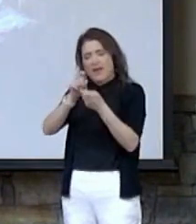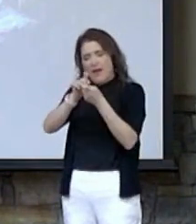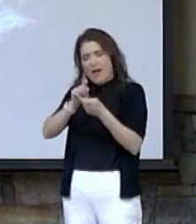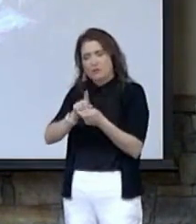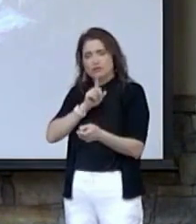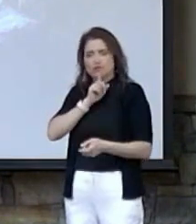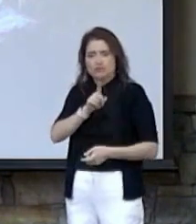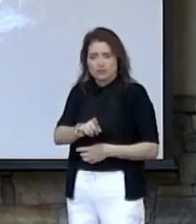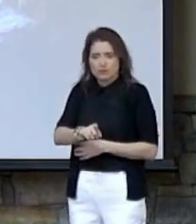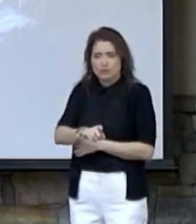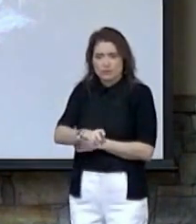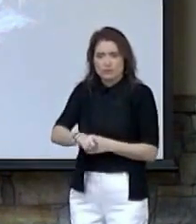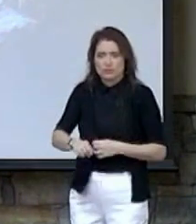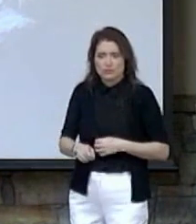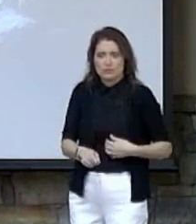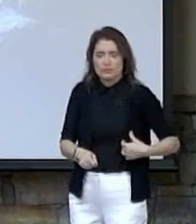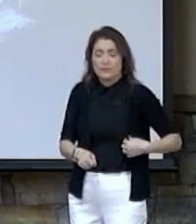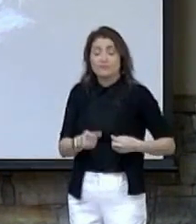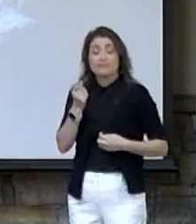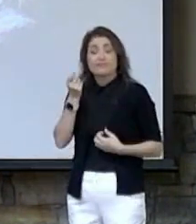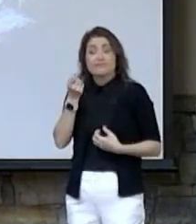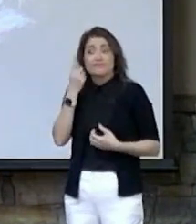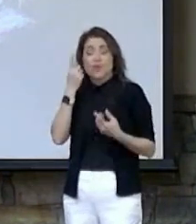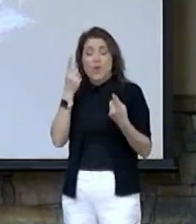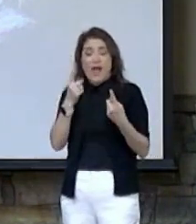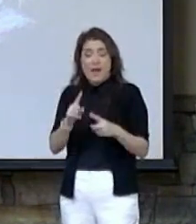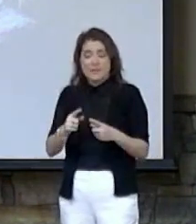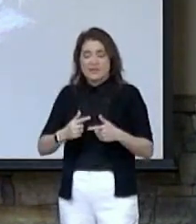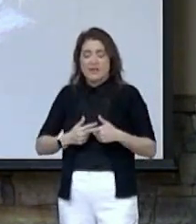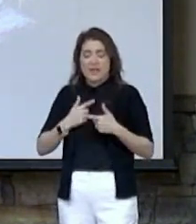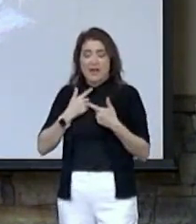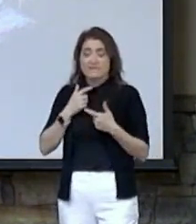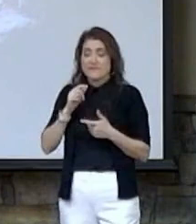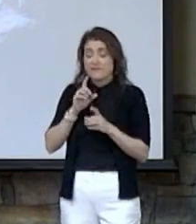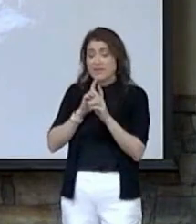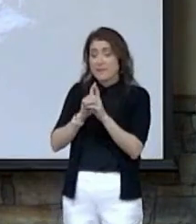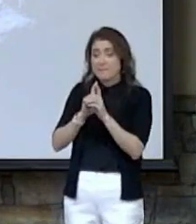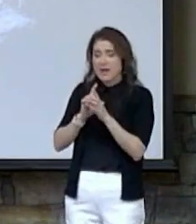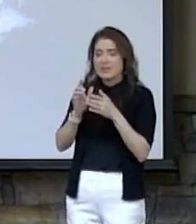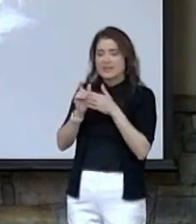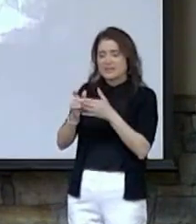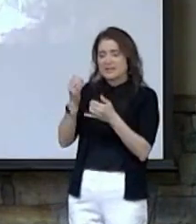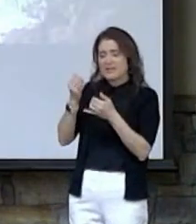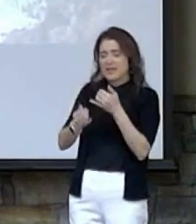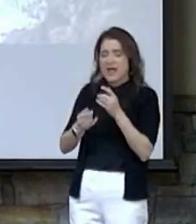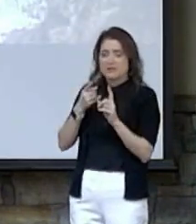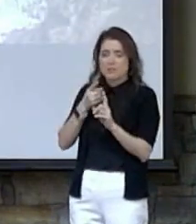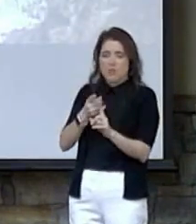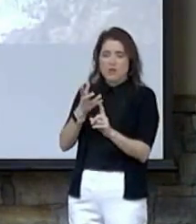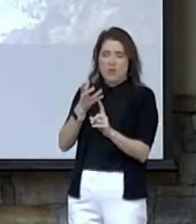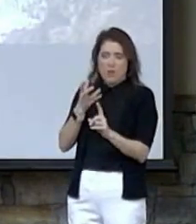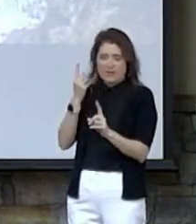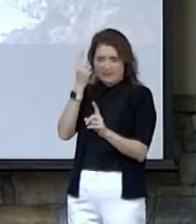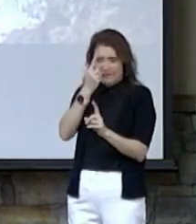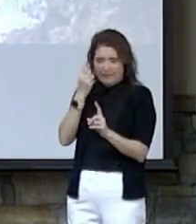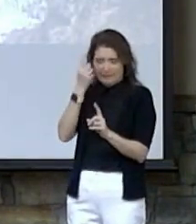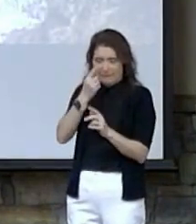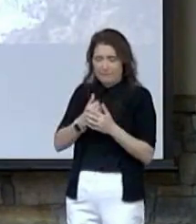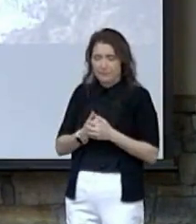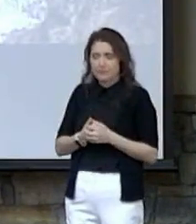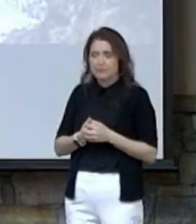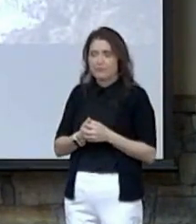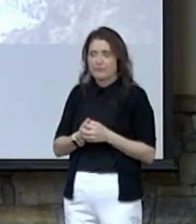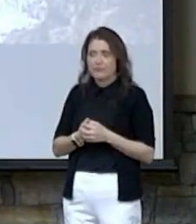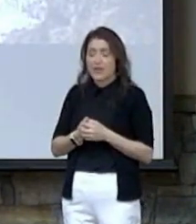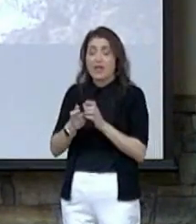true. And you see, what happened in the life of the apostles leads us to the last point I want us to consider is this, and